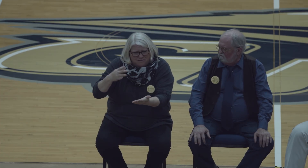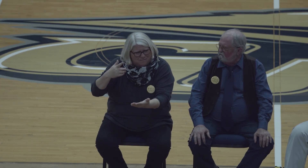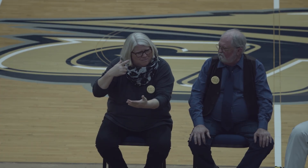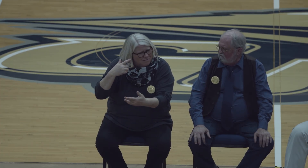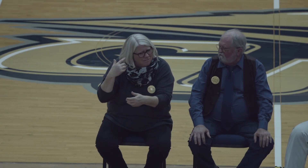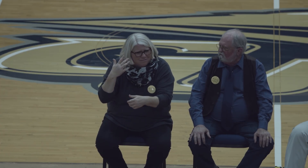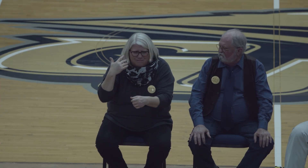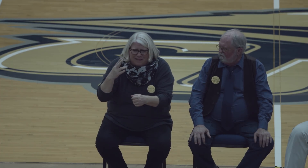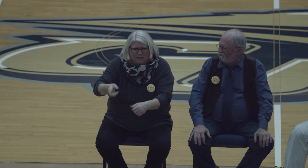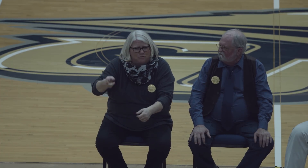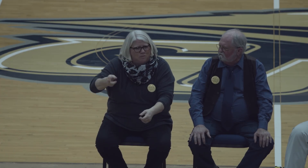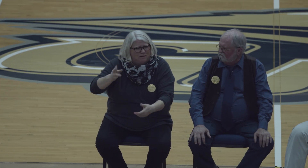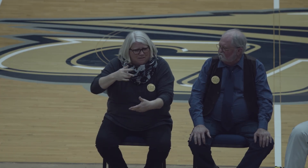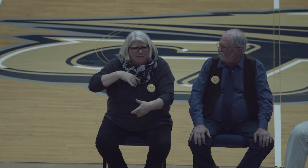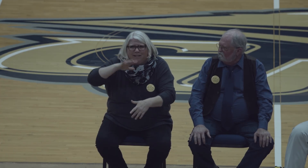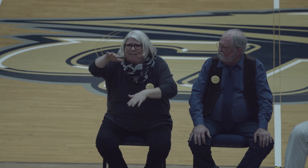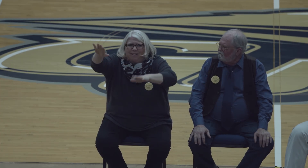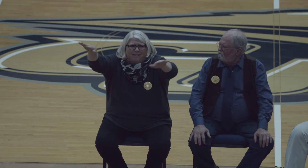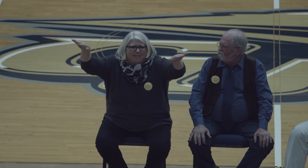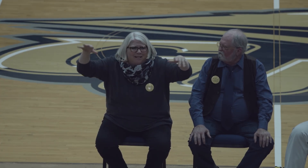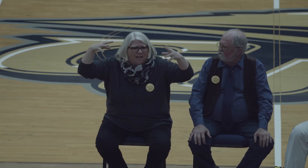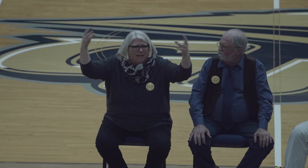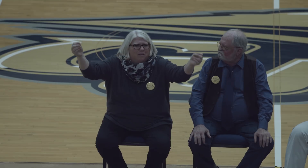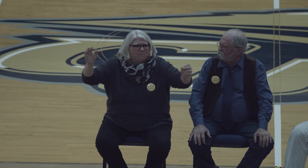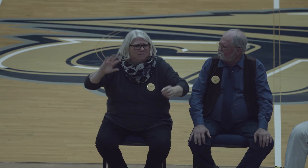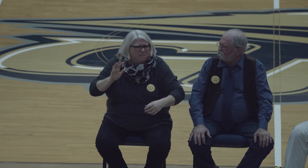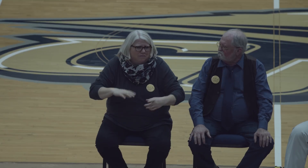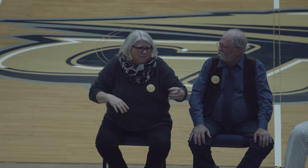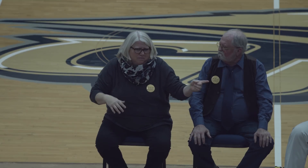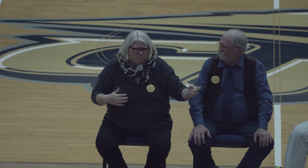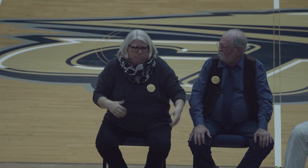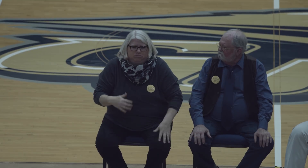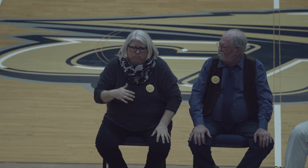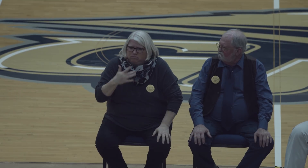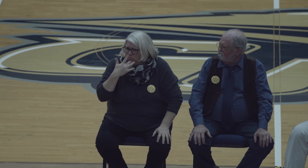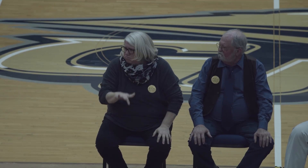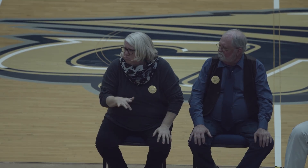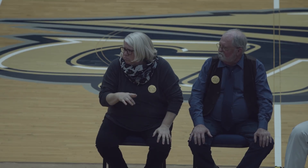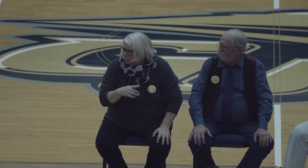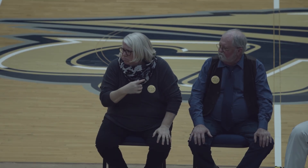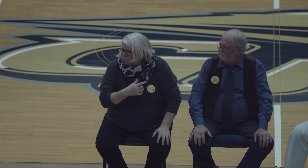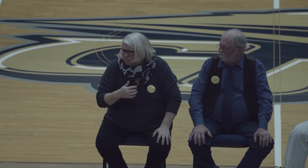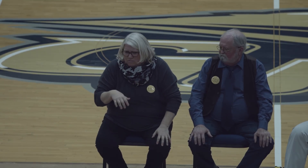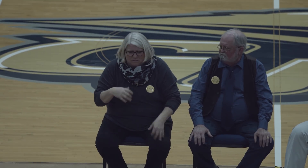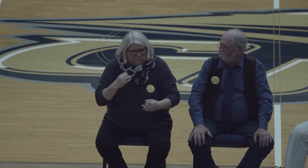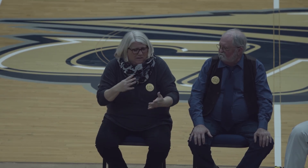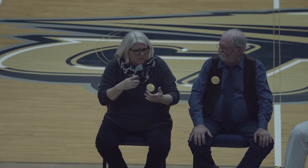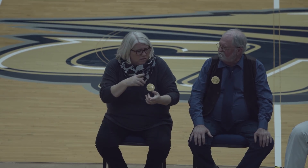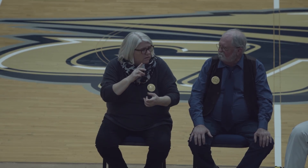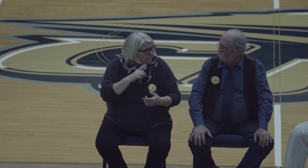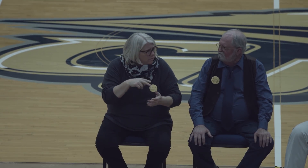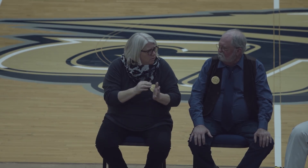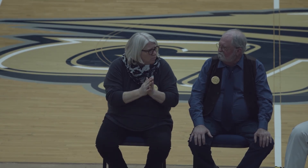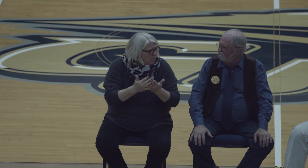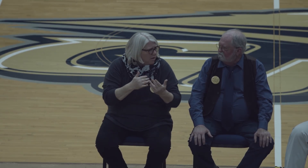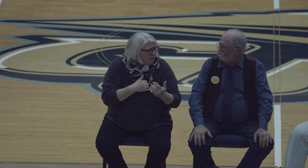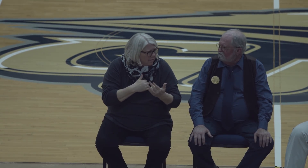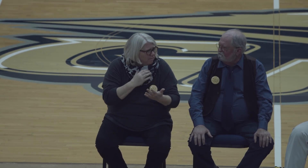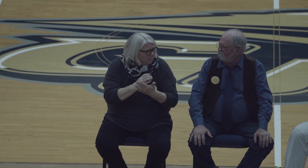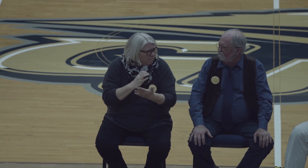images that we do have today. That was a history in the making. We couldn't rely on outside photographers catching all that. That was amazing.